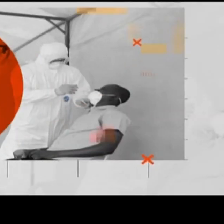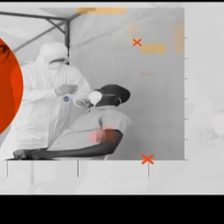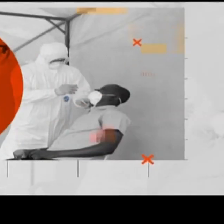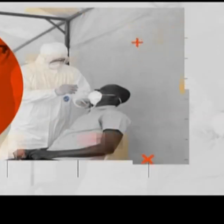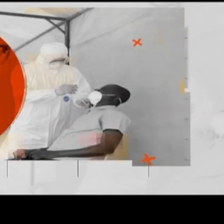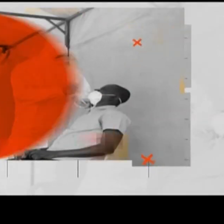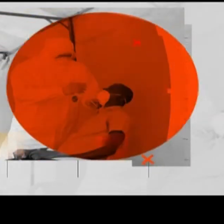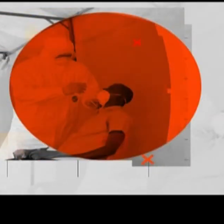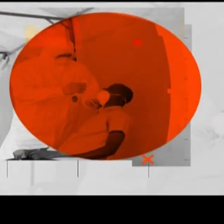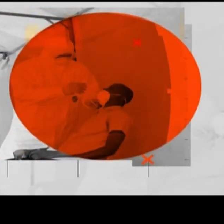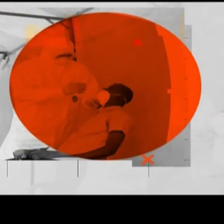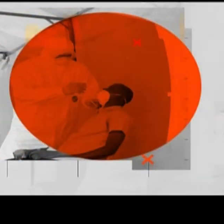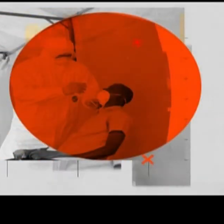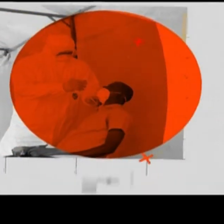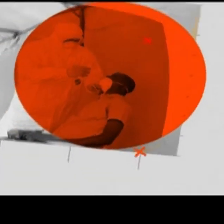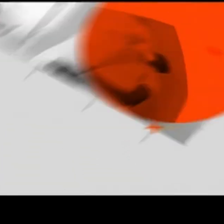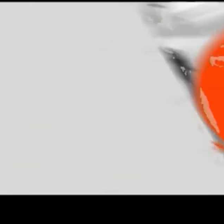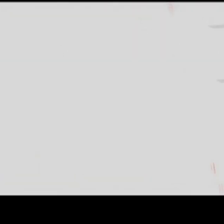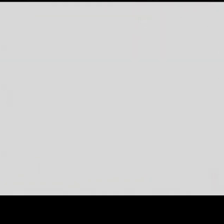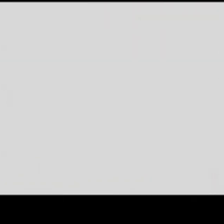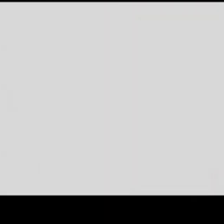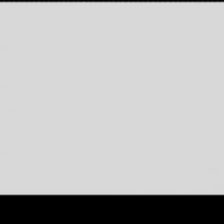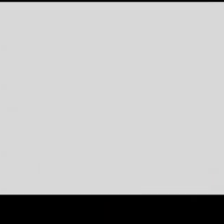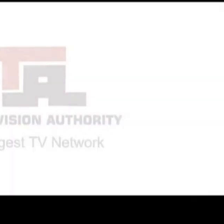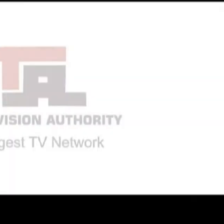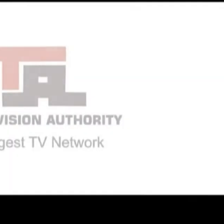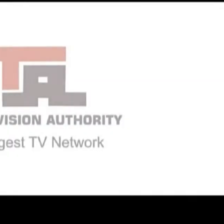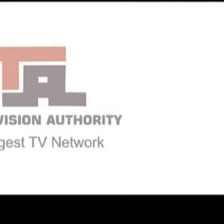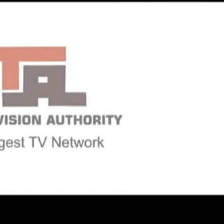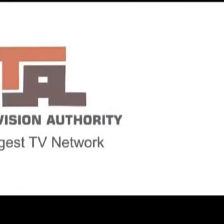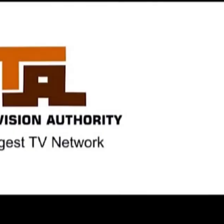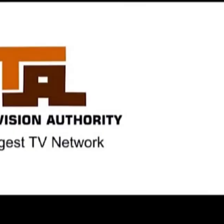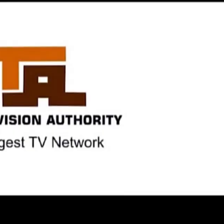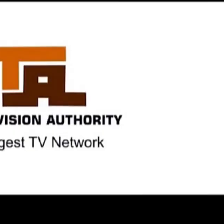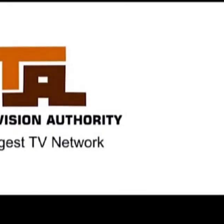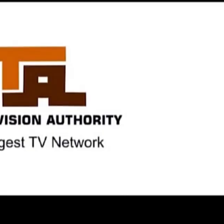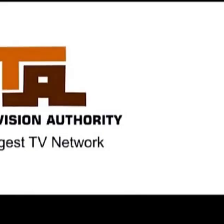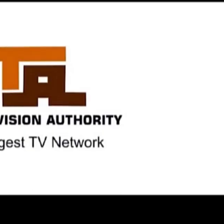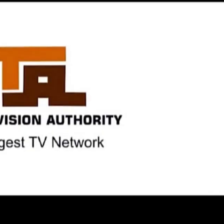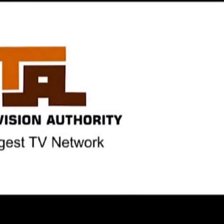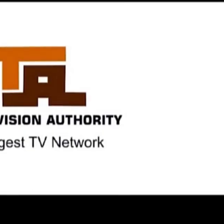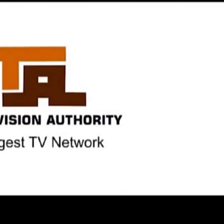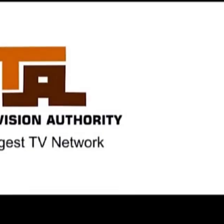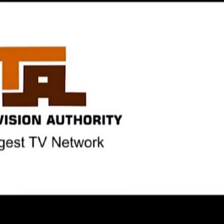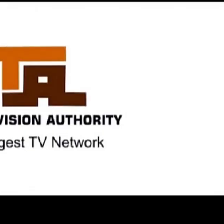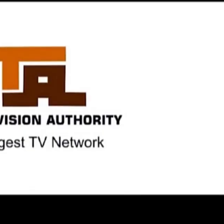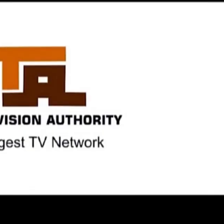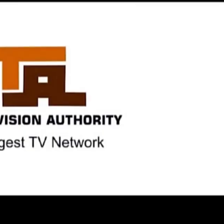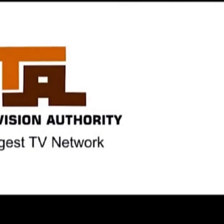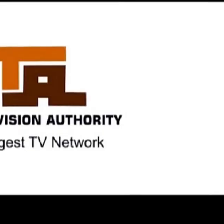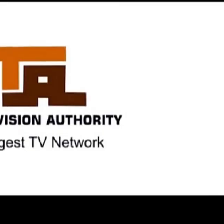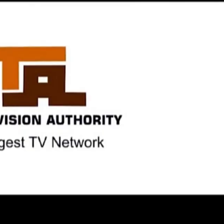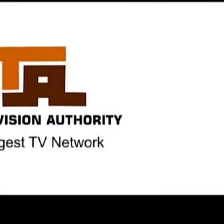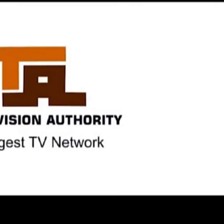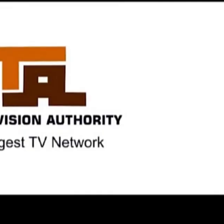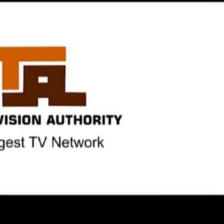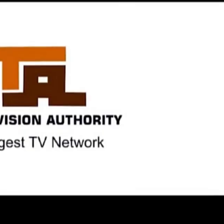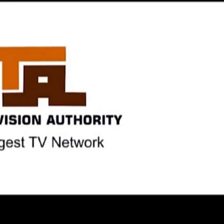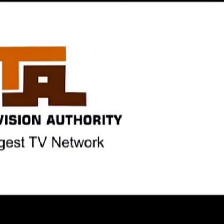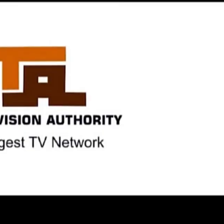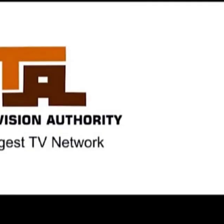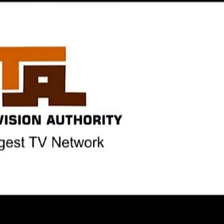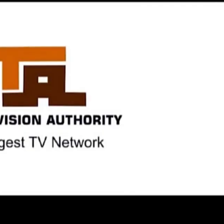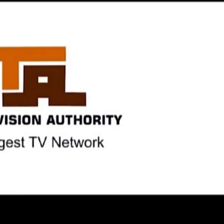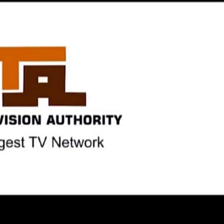millions of Nigerians. To these health workers, we at the Nigerian Television Authority, NTA, on behalf